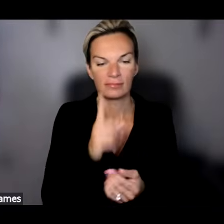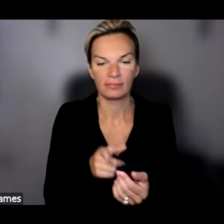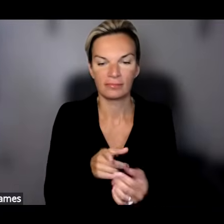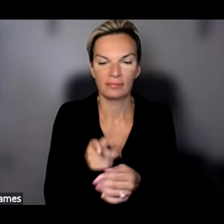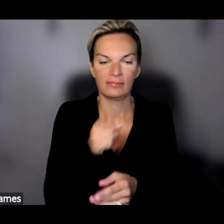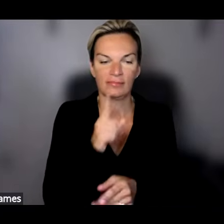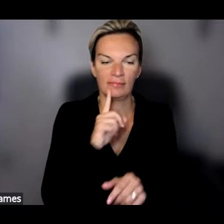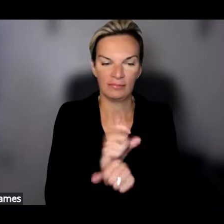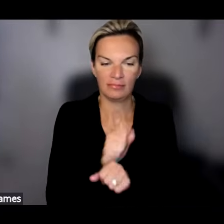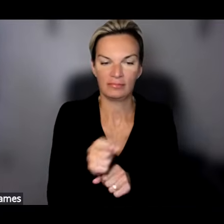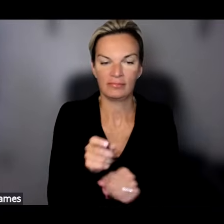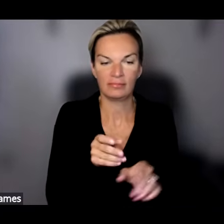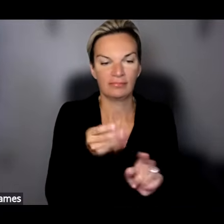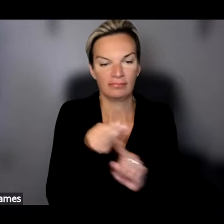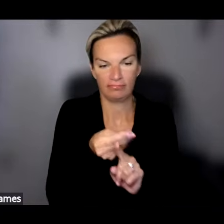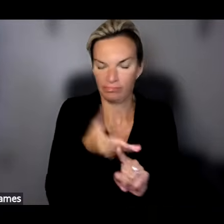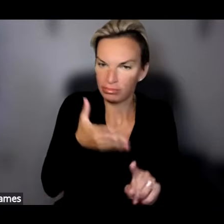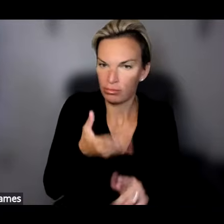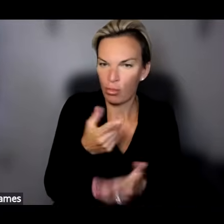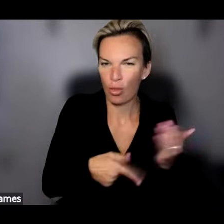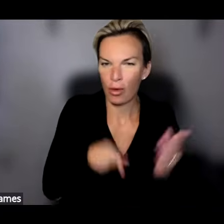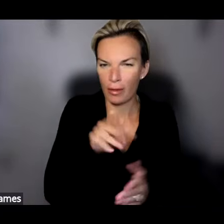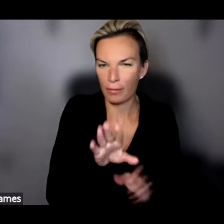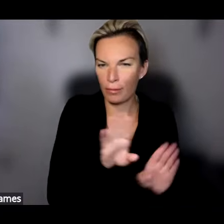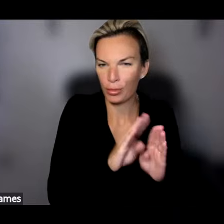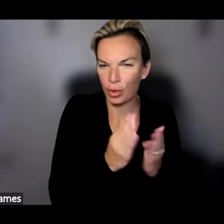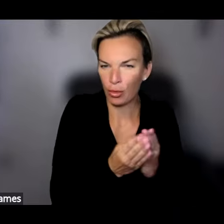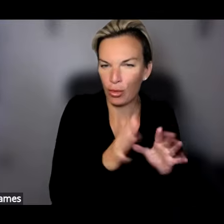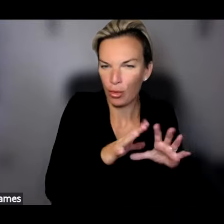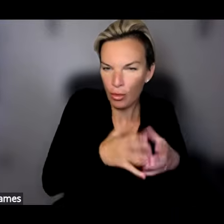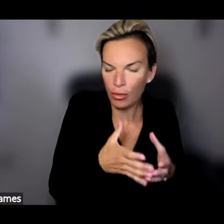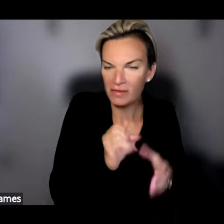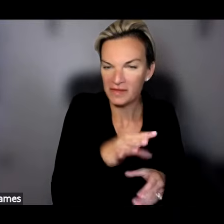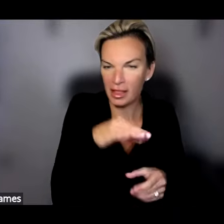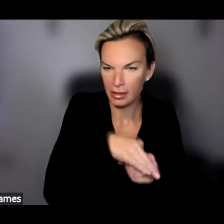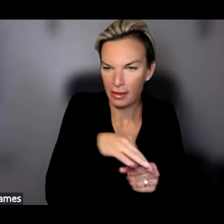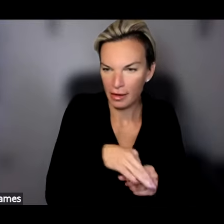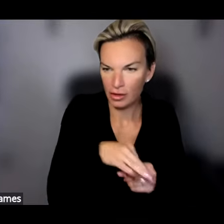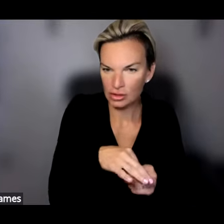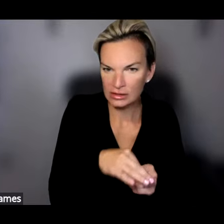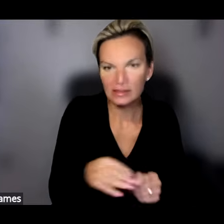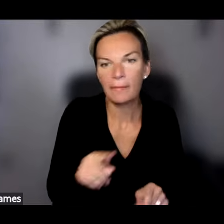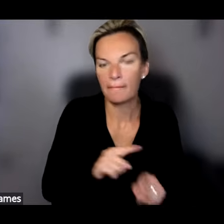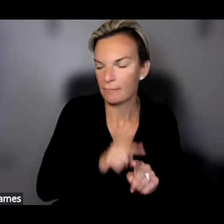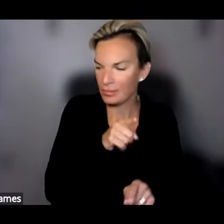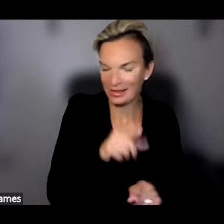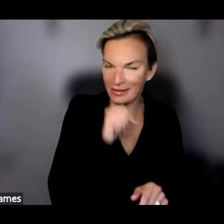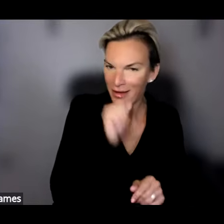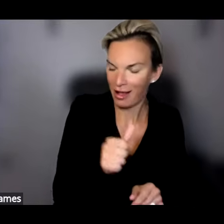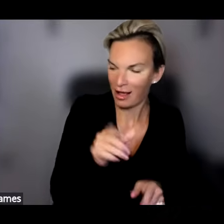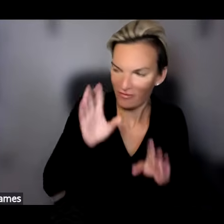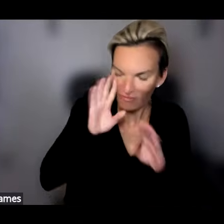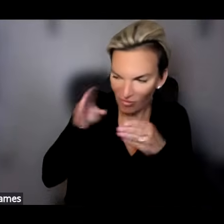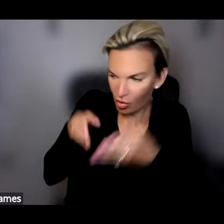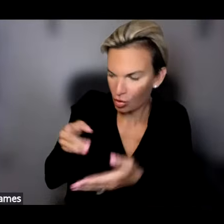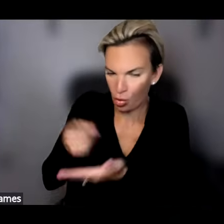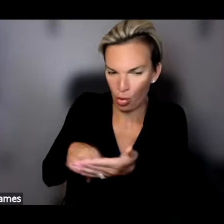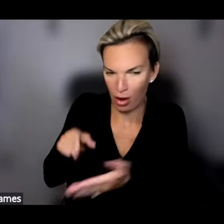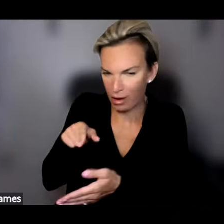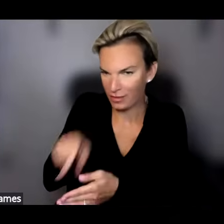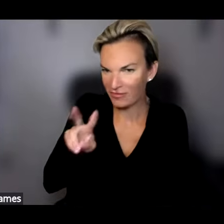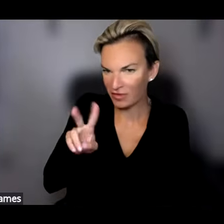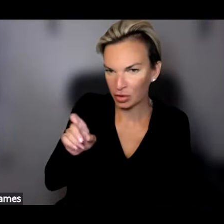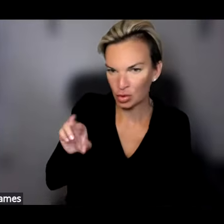stating Victoria Bishop's conduct. We listened to the board, we corrected it. The language before you now